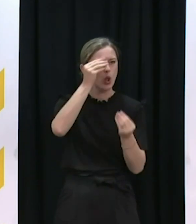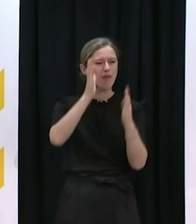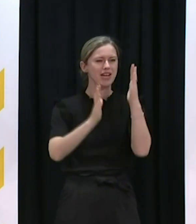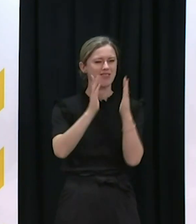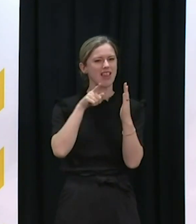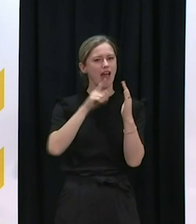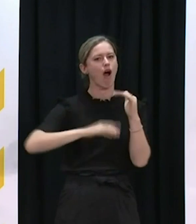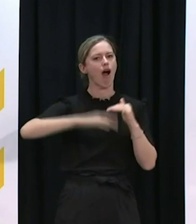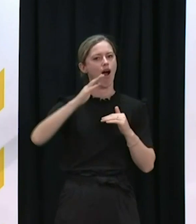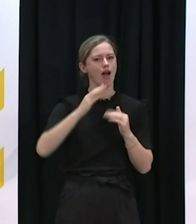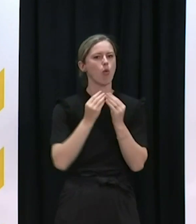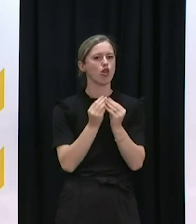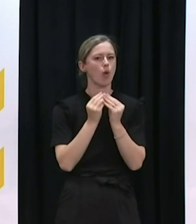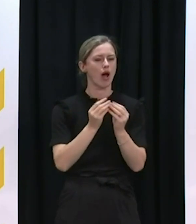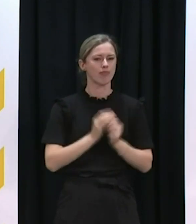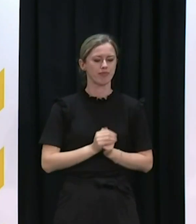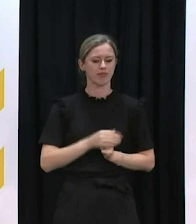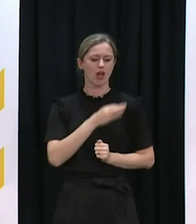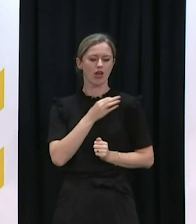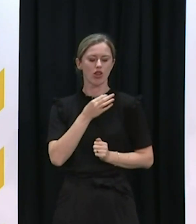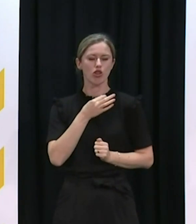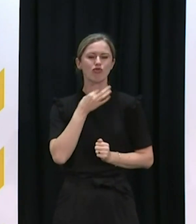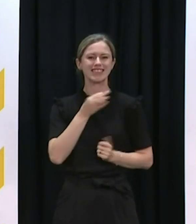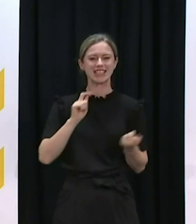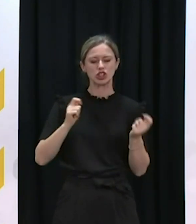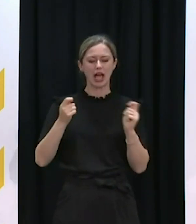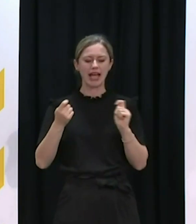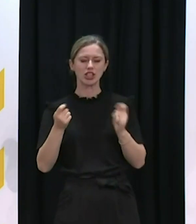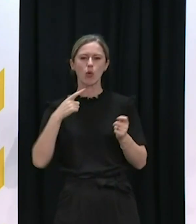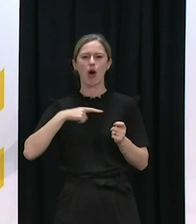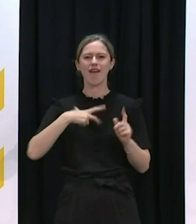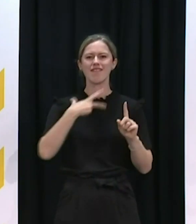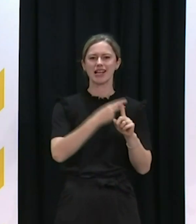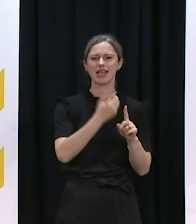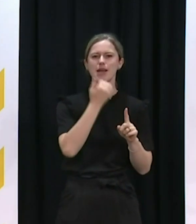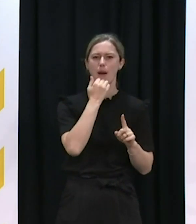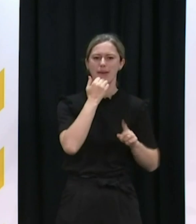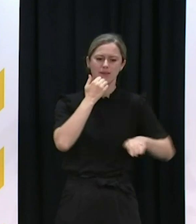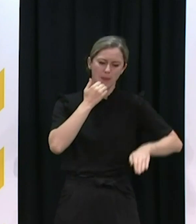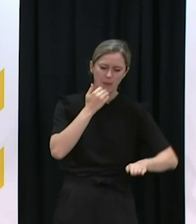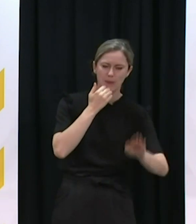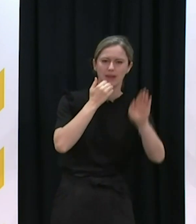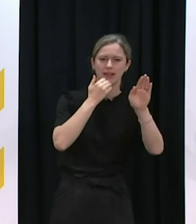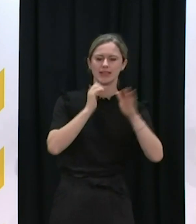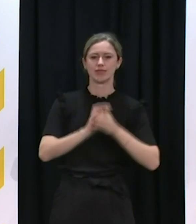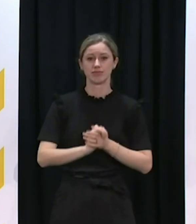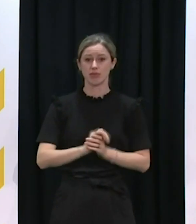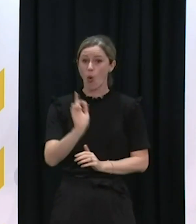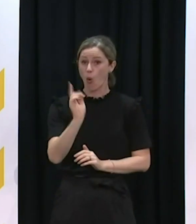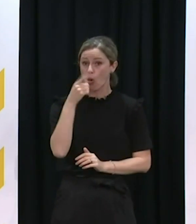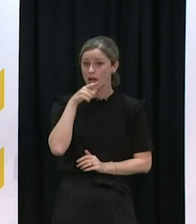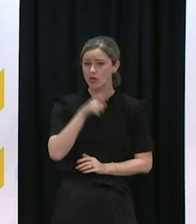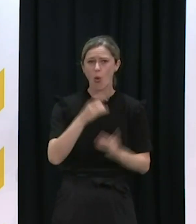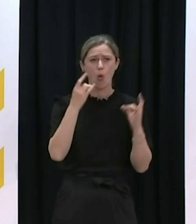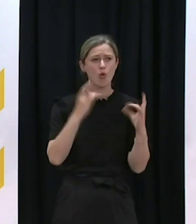context. The balance of risk is shifting as we continue to see vaccination rates throughout the community increasing. Auckland